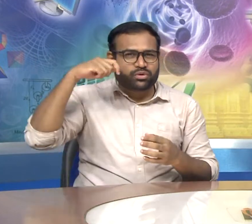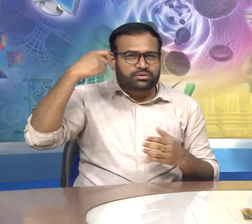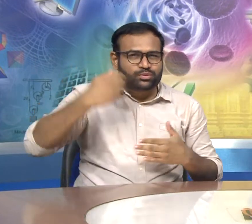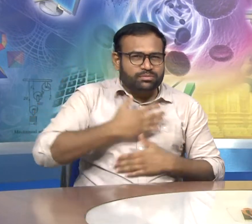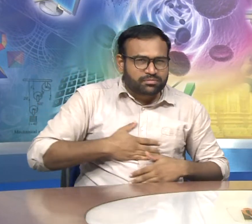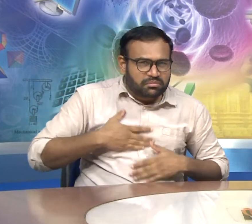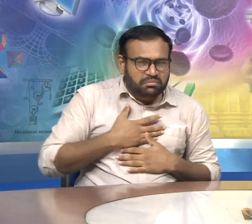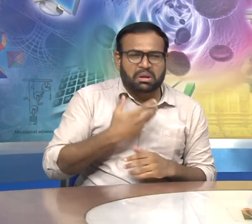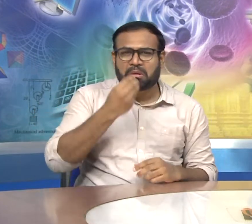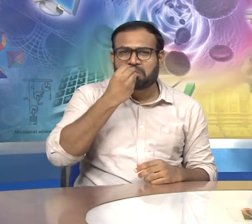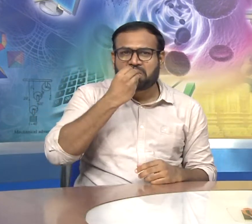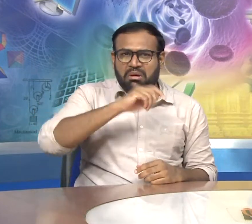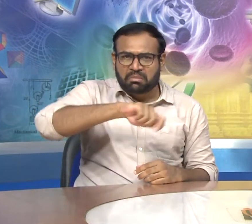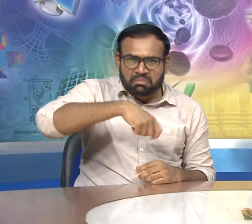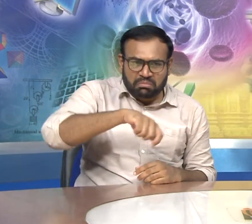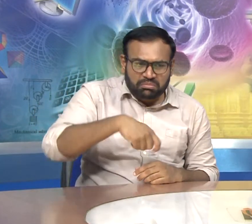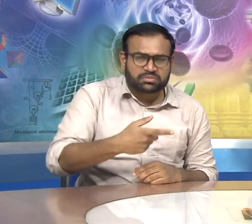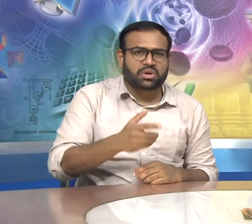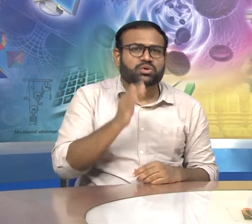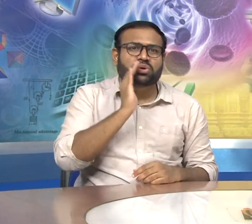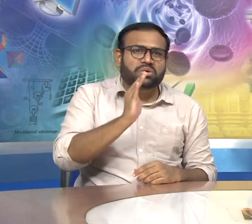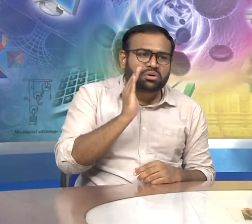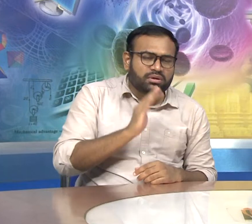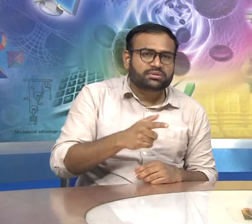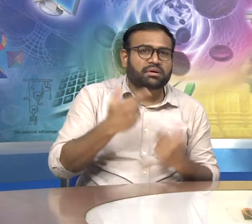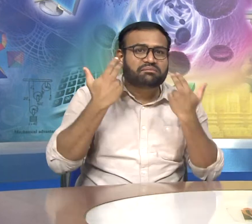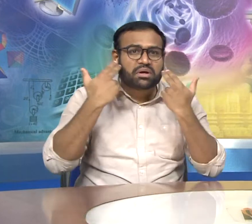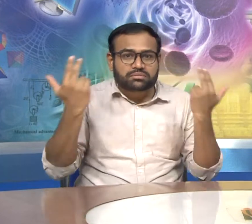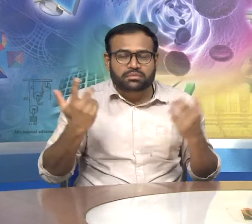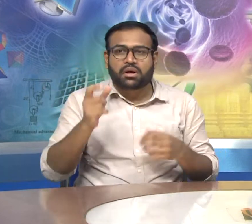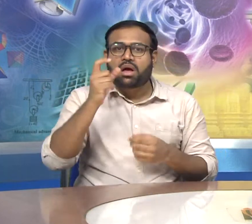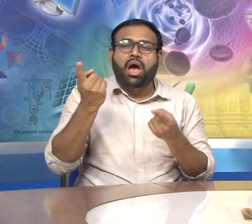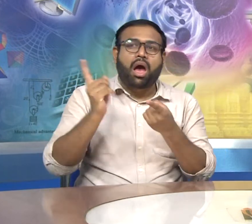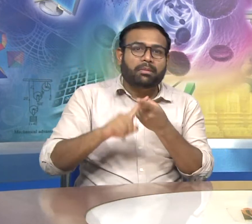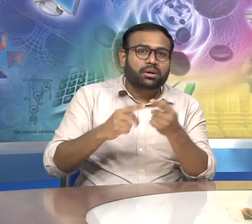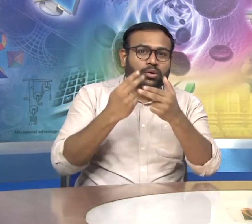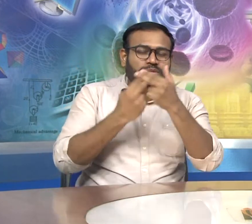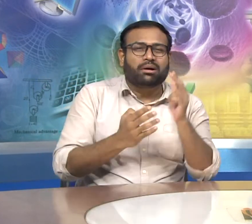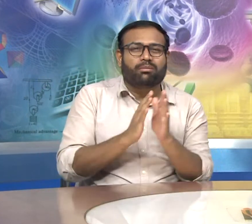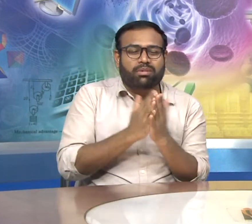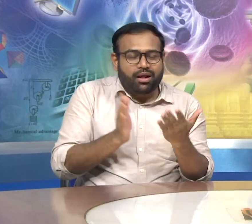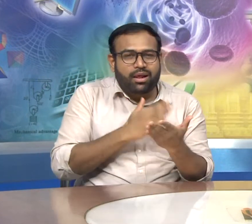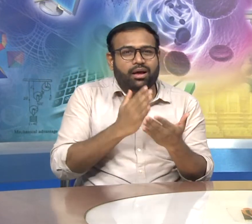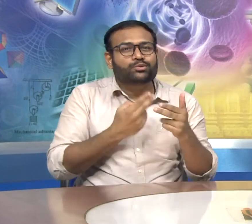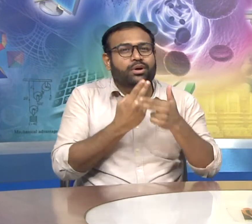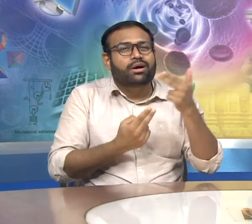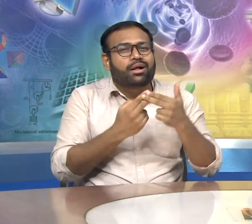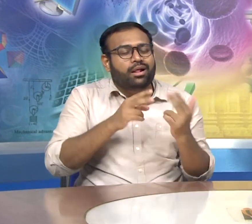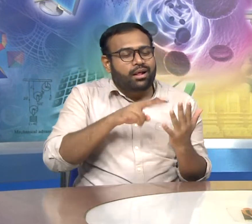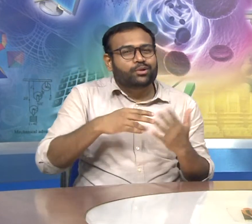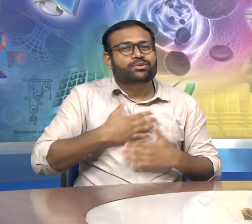Magazine, in magazine you can see song related famous people's